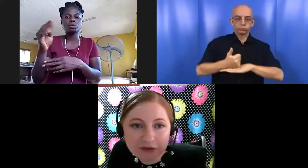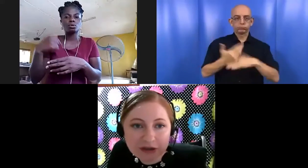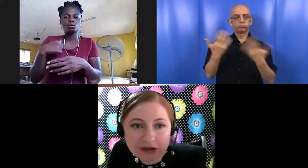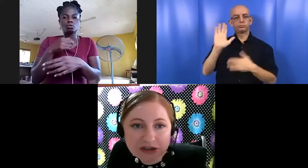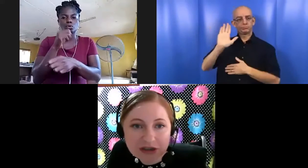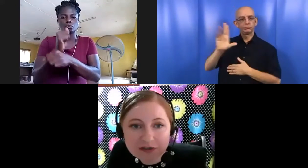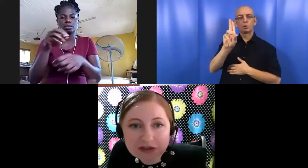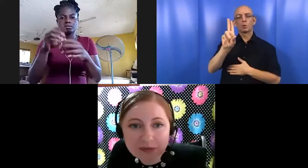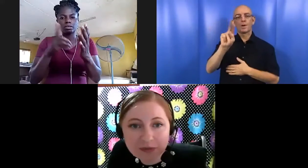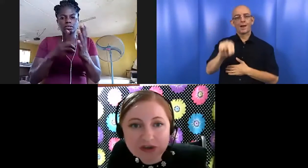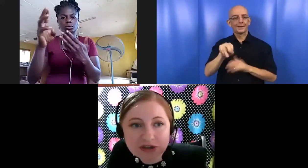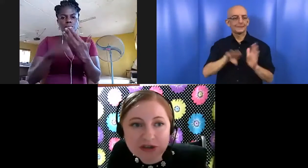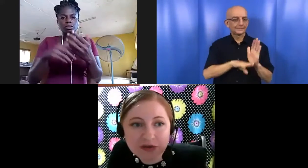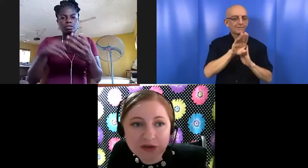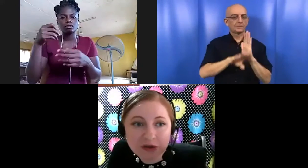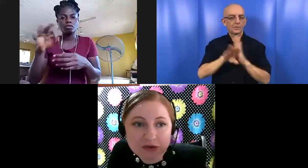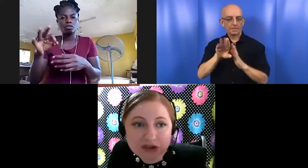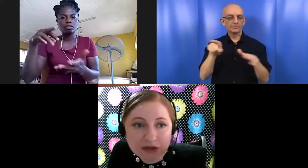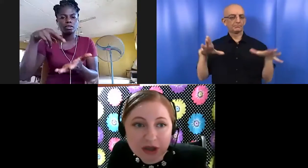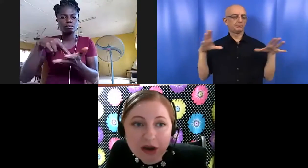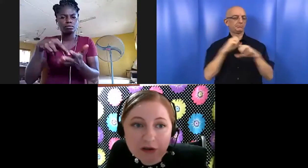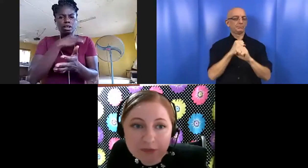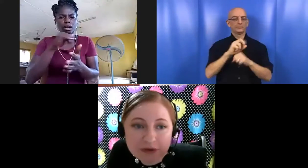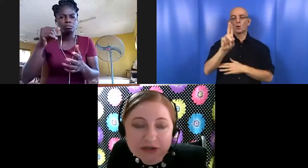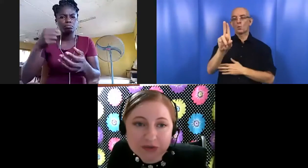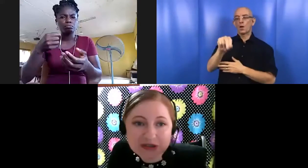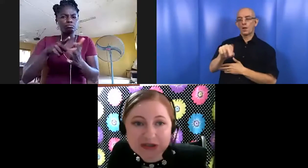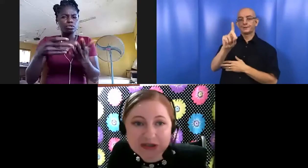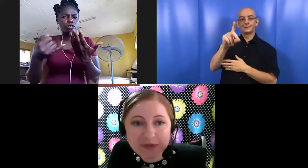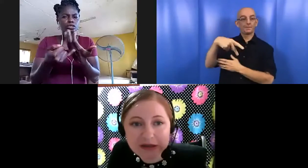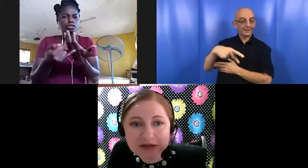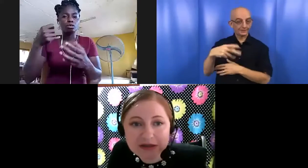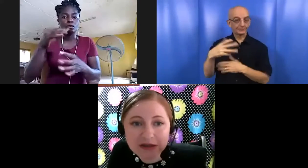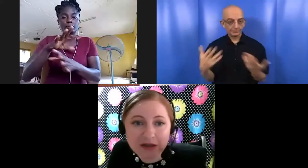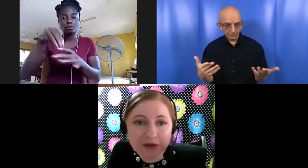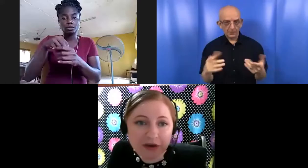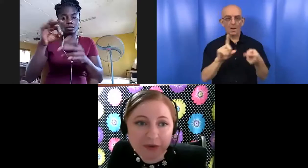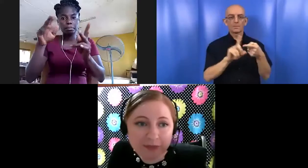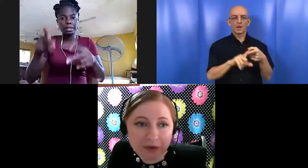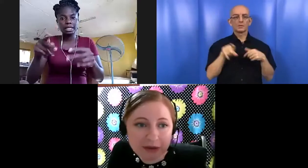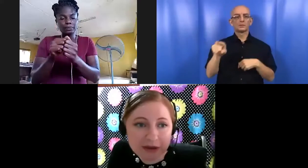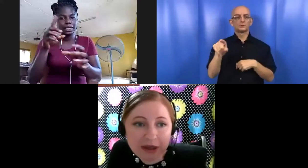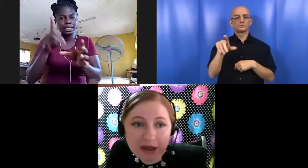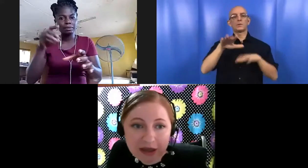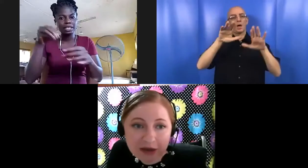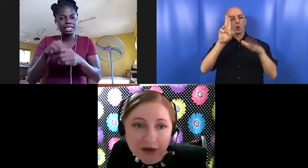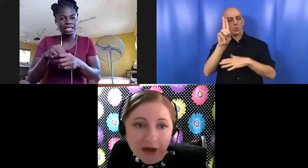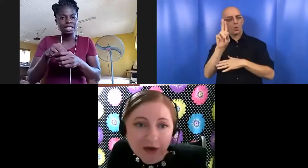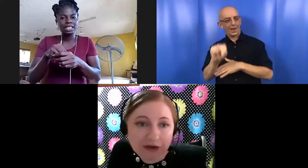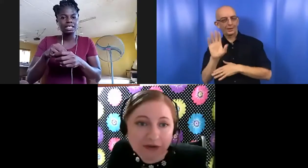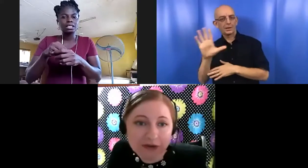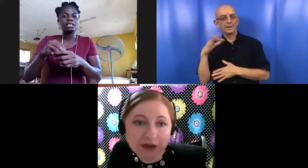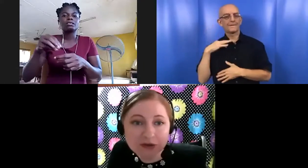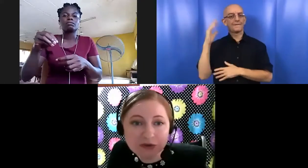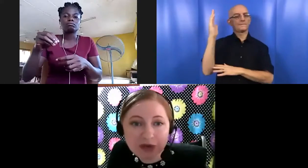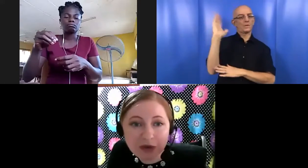of initiatives and projects on the inclusion of persons with disabilities in the Dominican Republic. Here, according